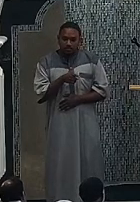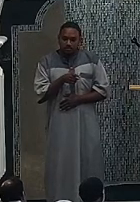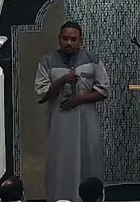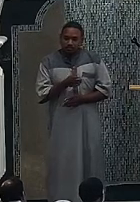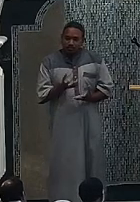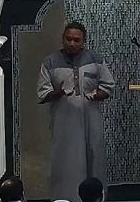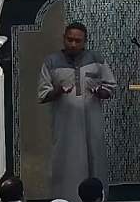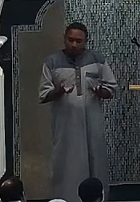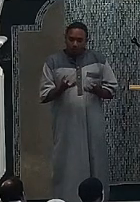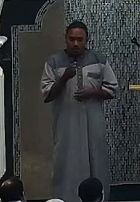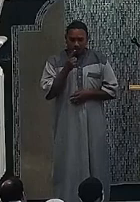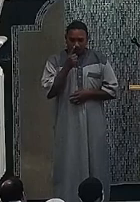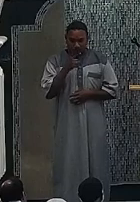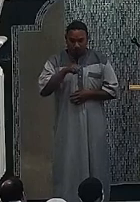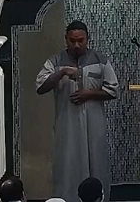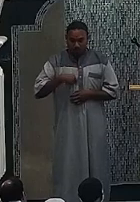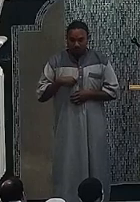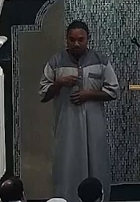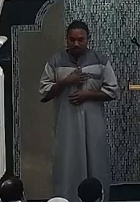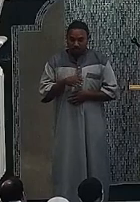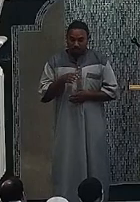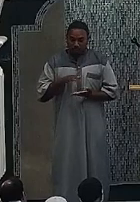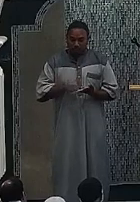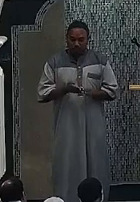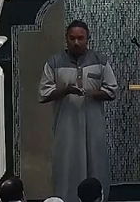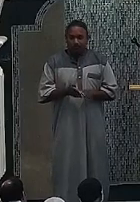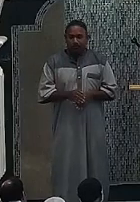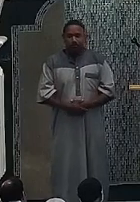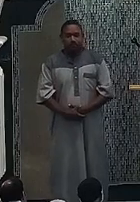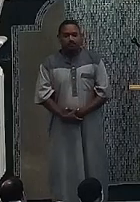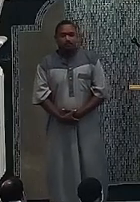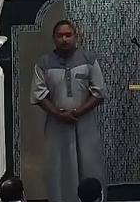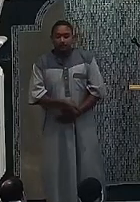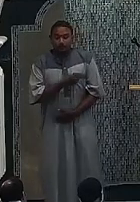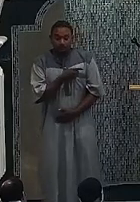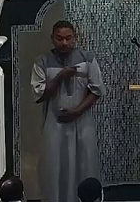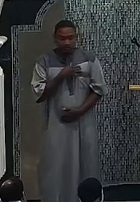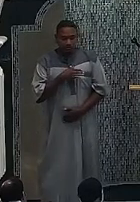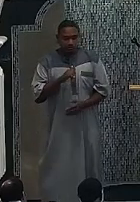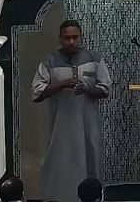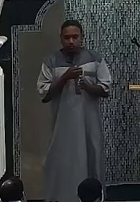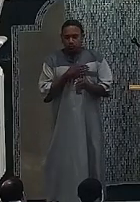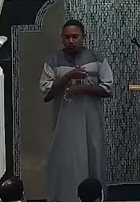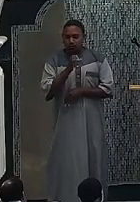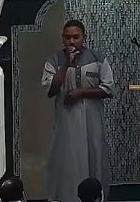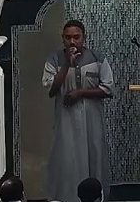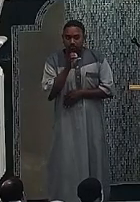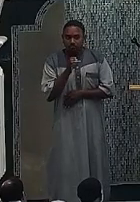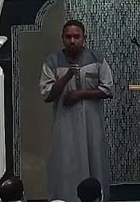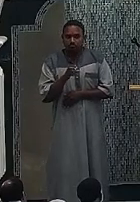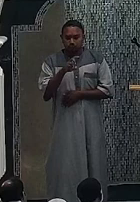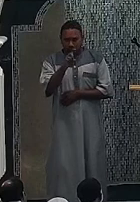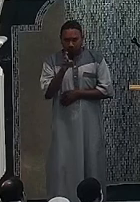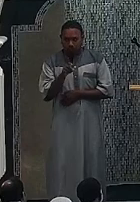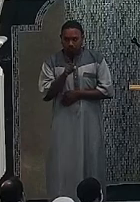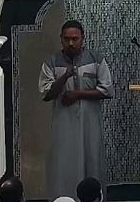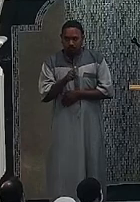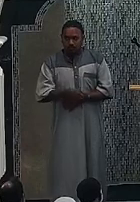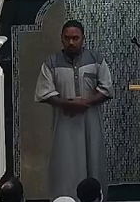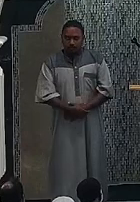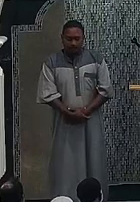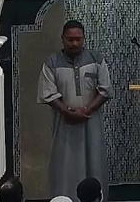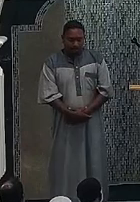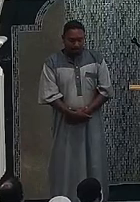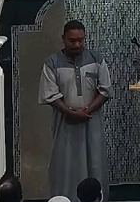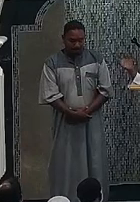I just want to ask you, because this is about the insight into the lives of deaf. You see the brother here